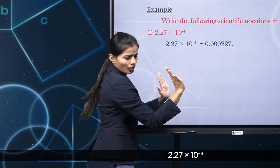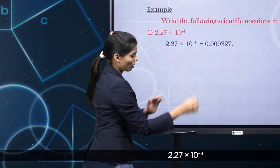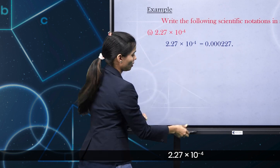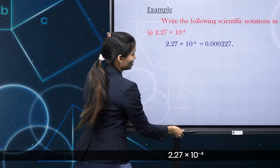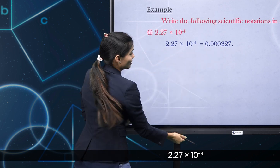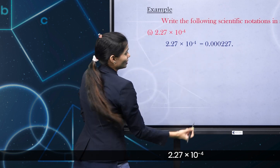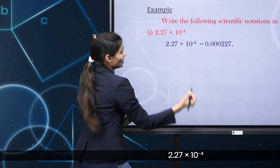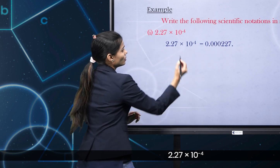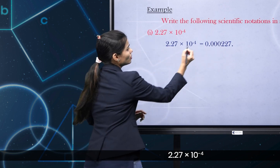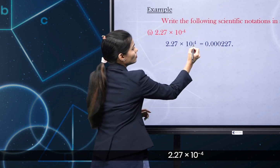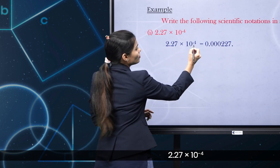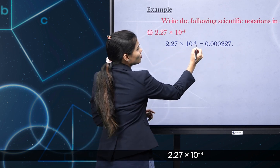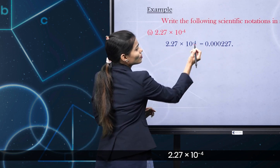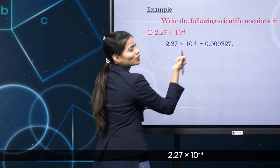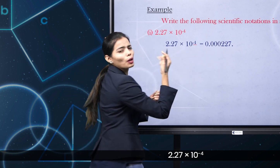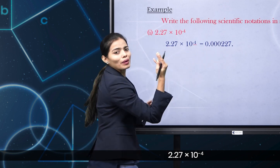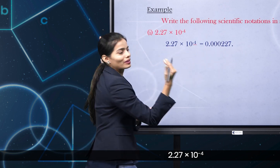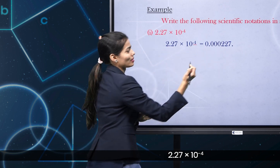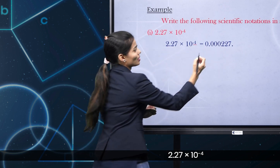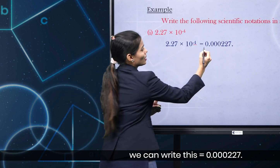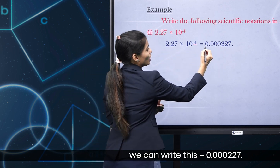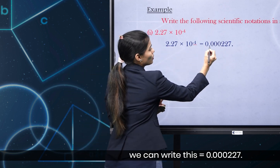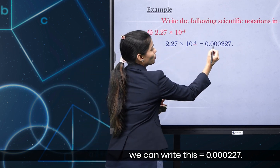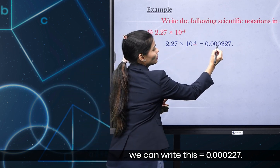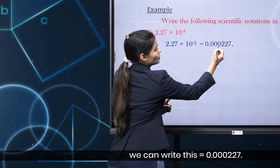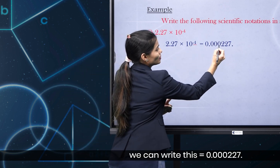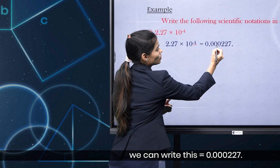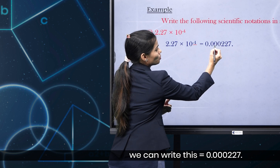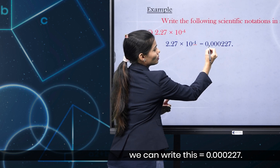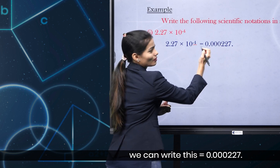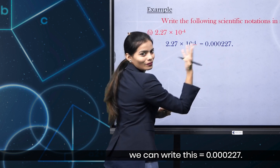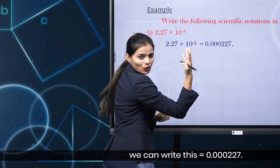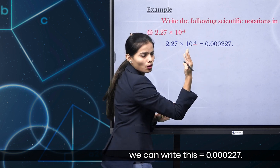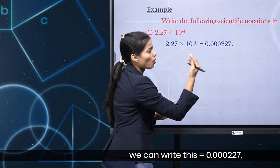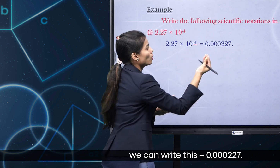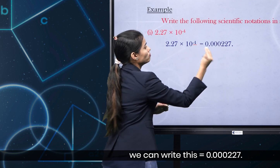2.27 into 10 power minus 4. We can write this is equal to